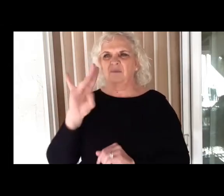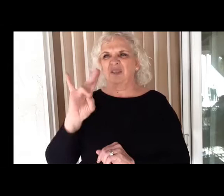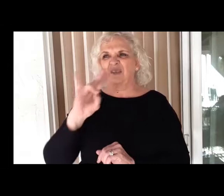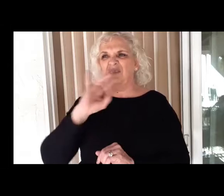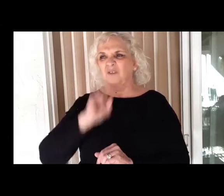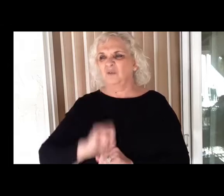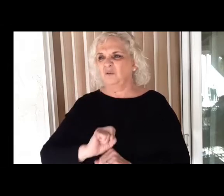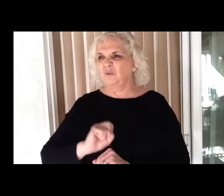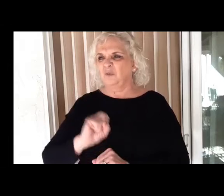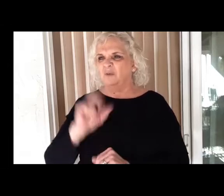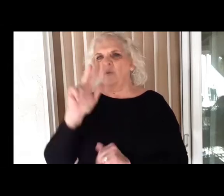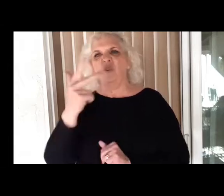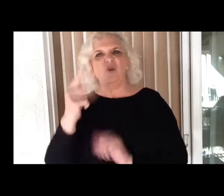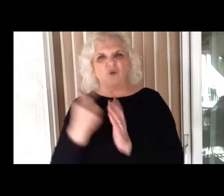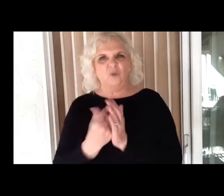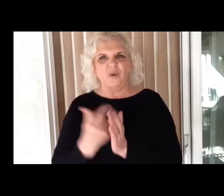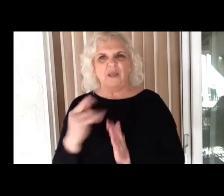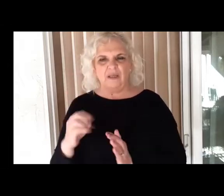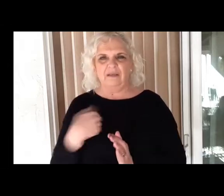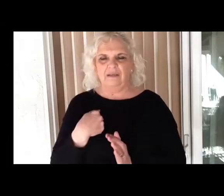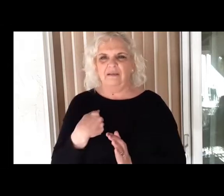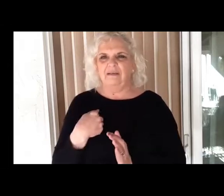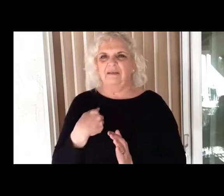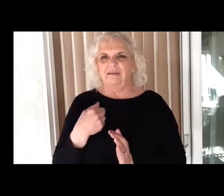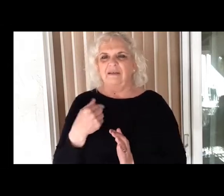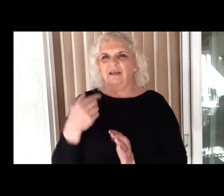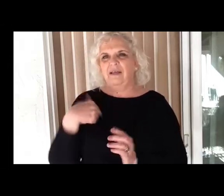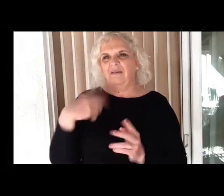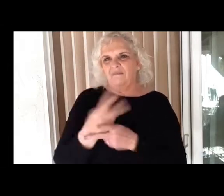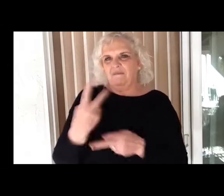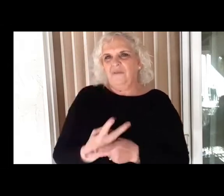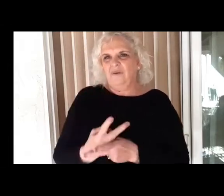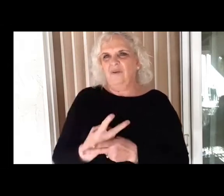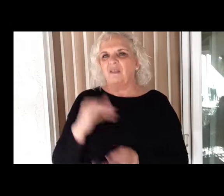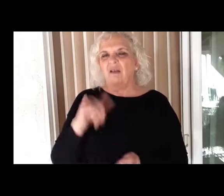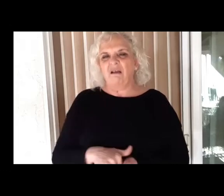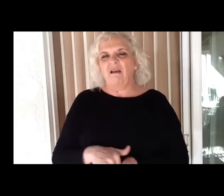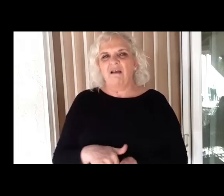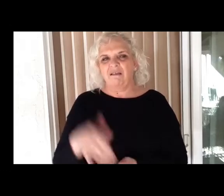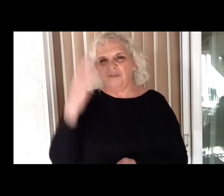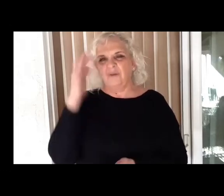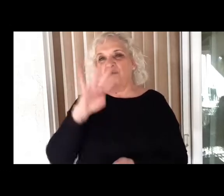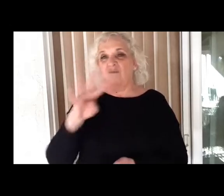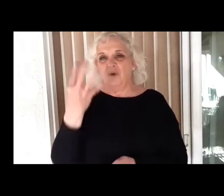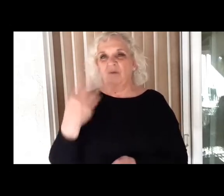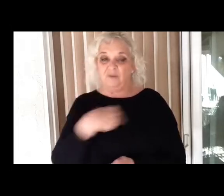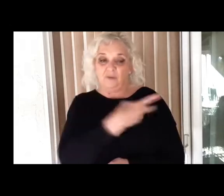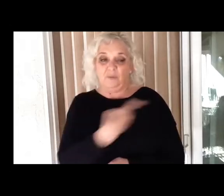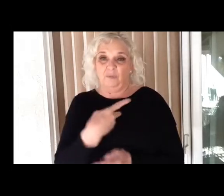is third grade. And I figured right away that was $4. So we had the money.